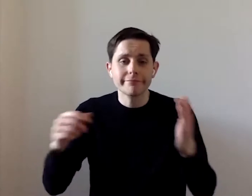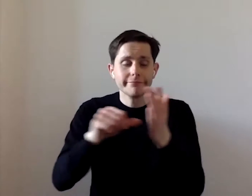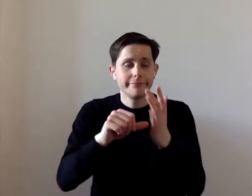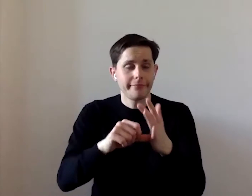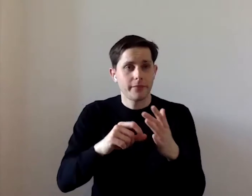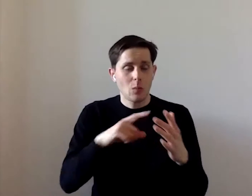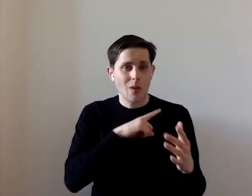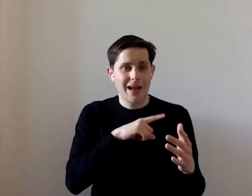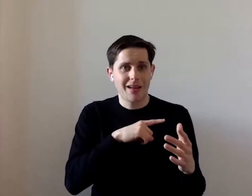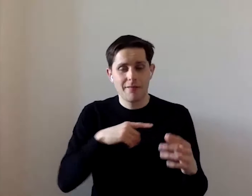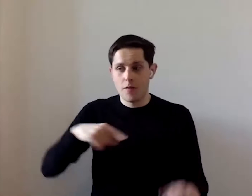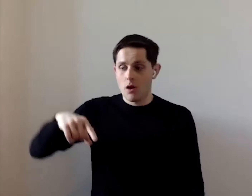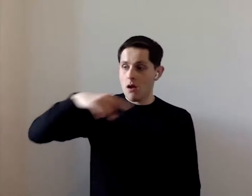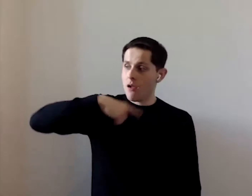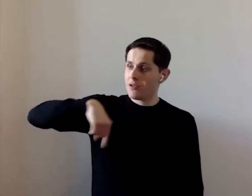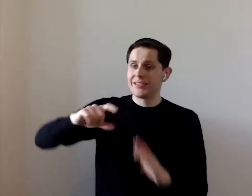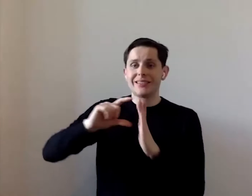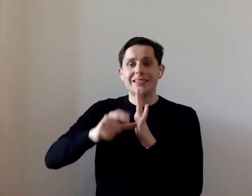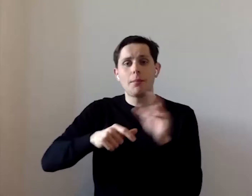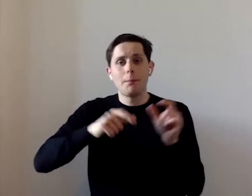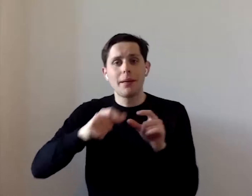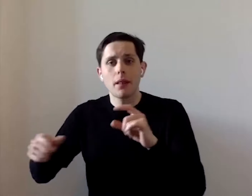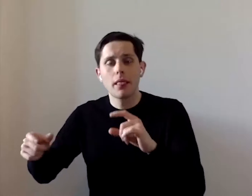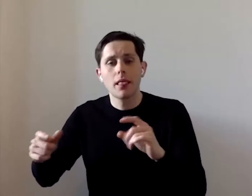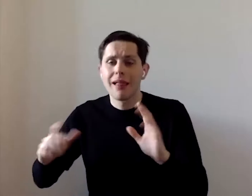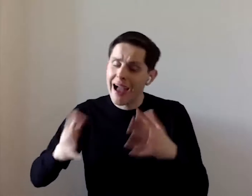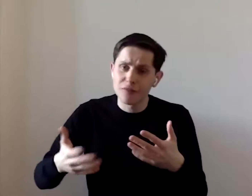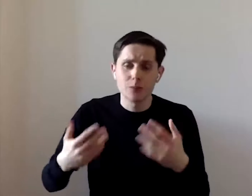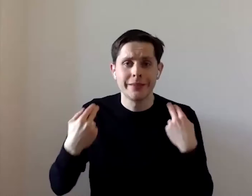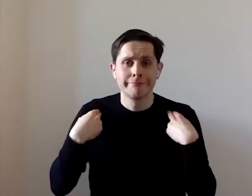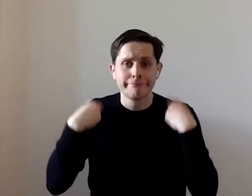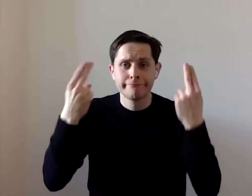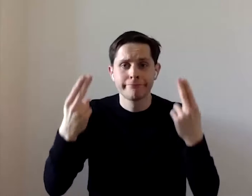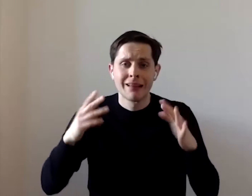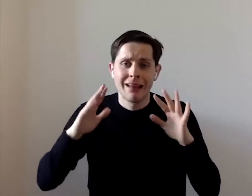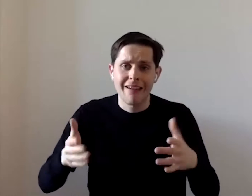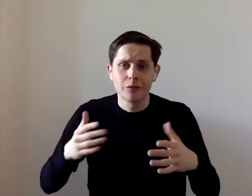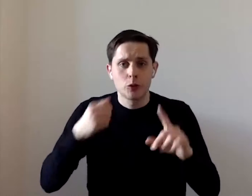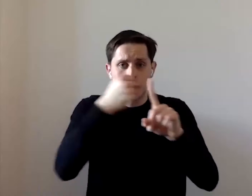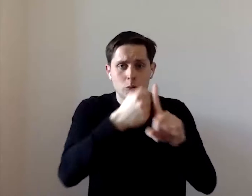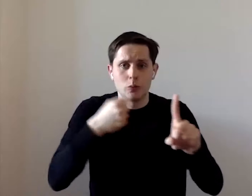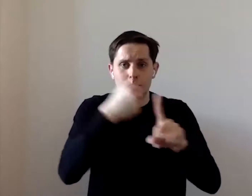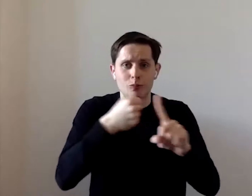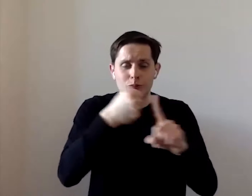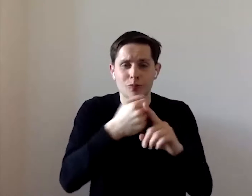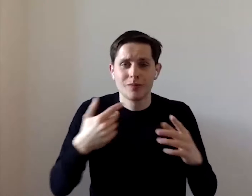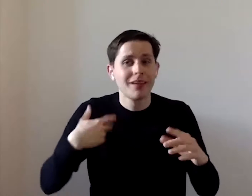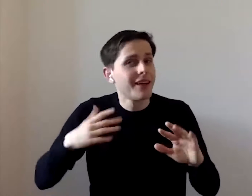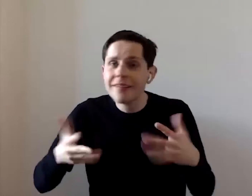And it's a weird situation because it kind of falls on us having to have this conversation a little bit. If we just left